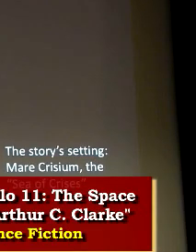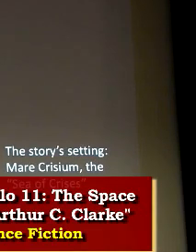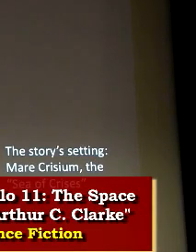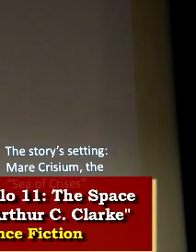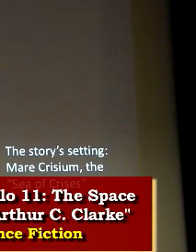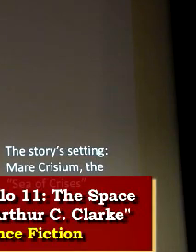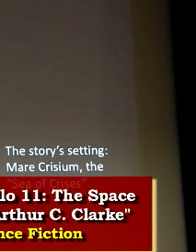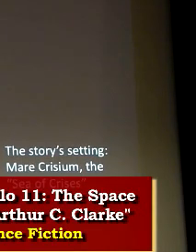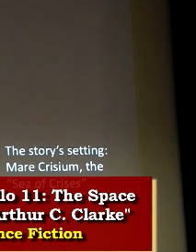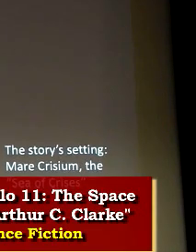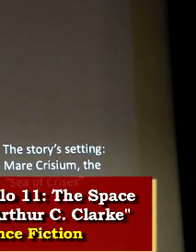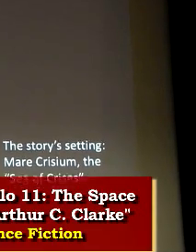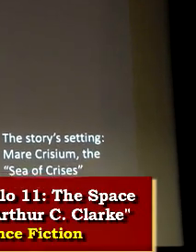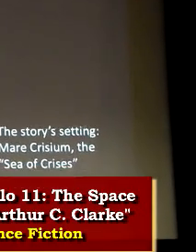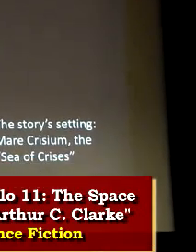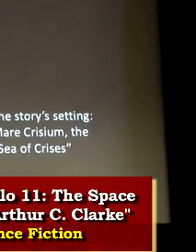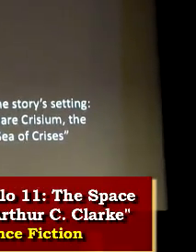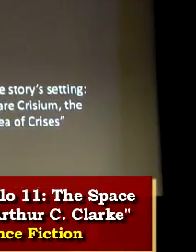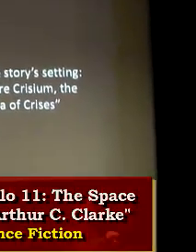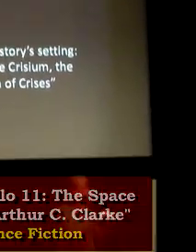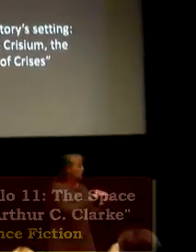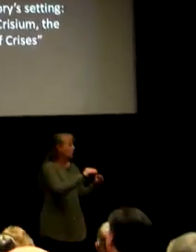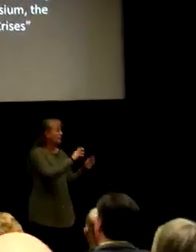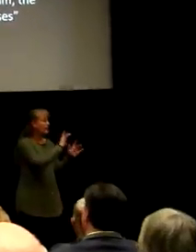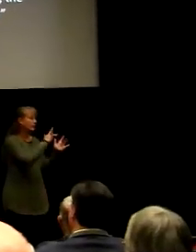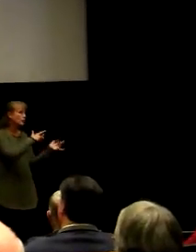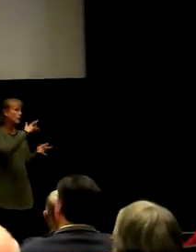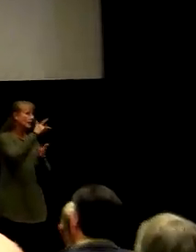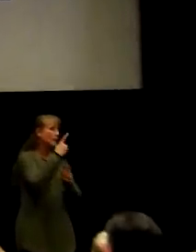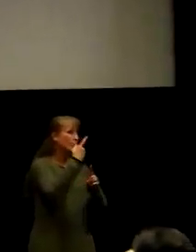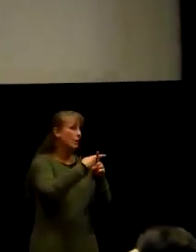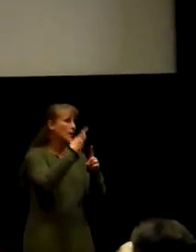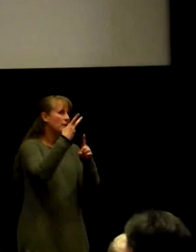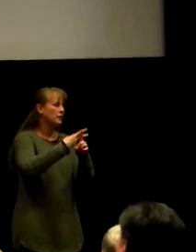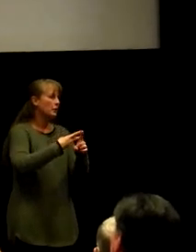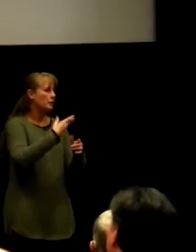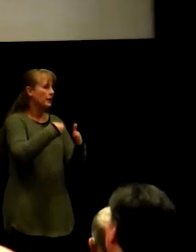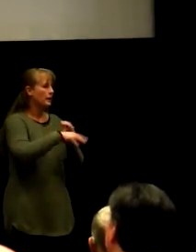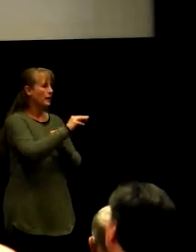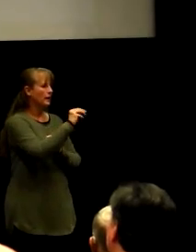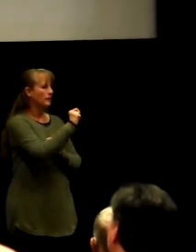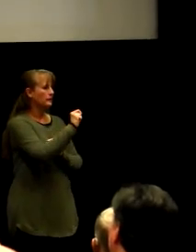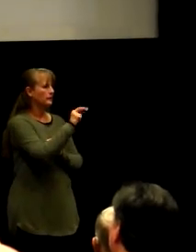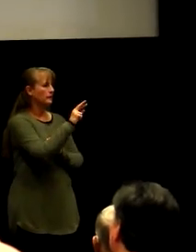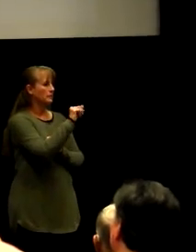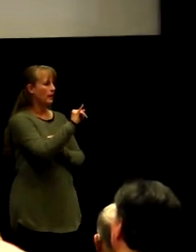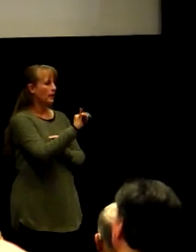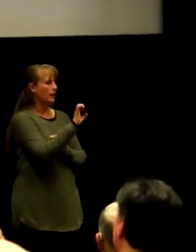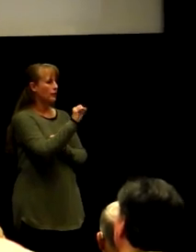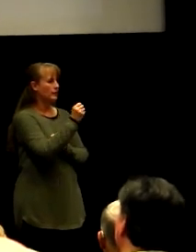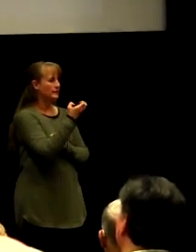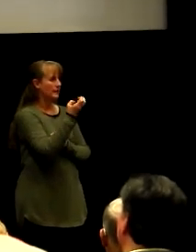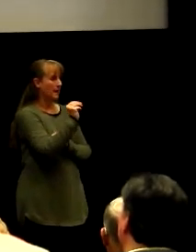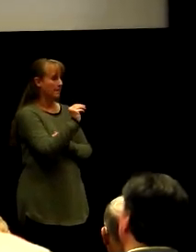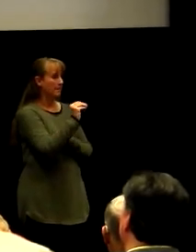roving lab. They go out for months on at a time. They're in Mare Crisium on the moon. And they're just doing